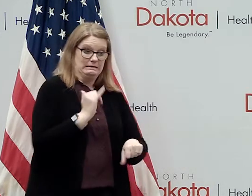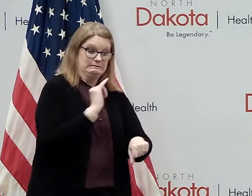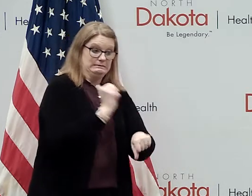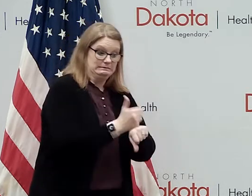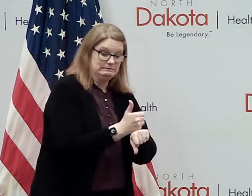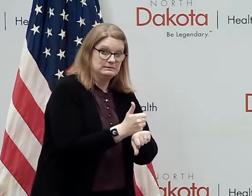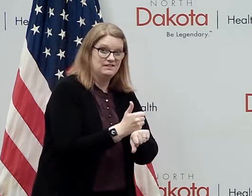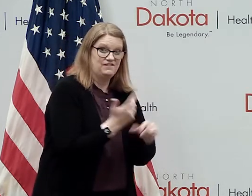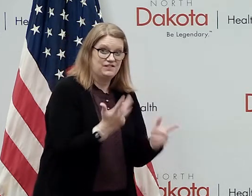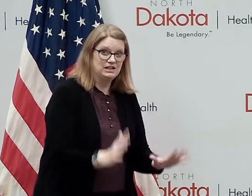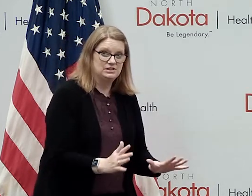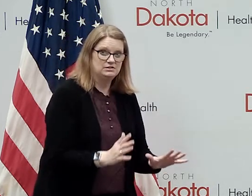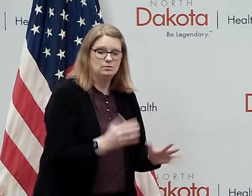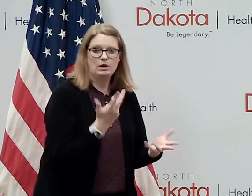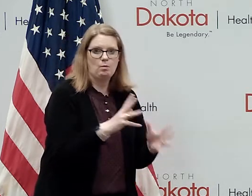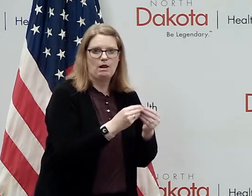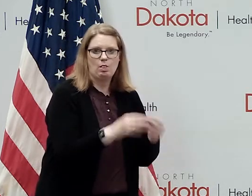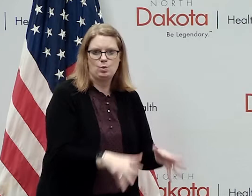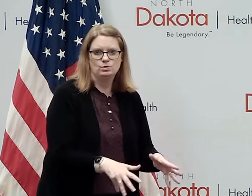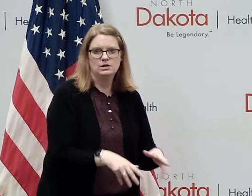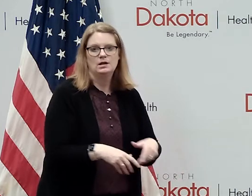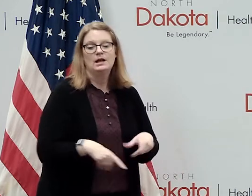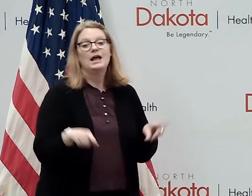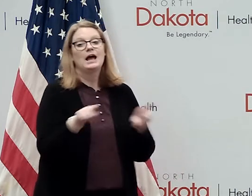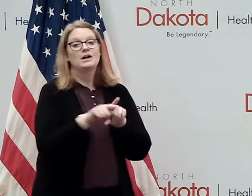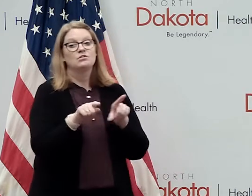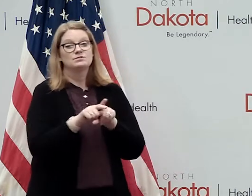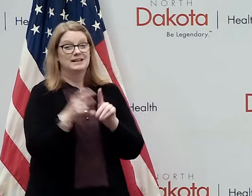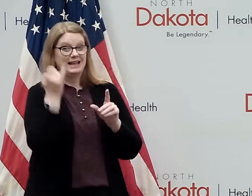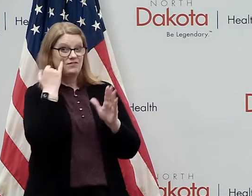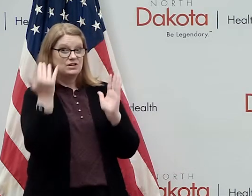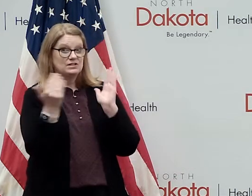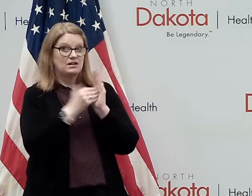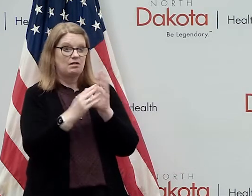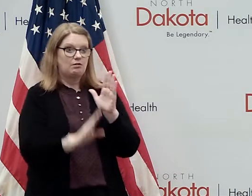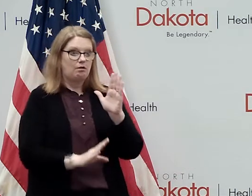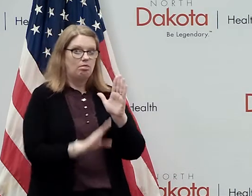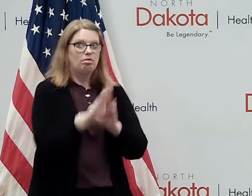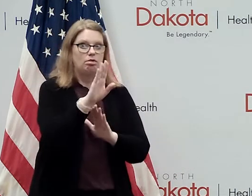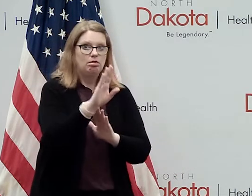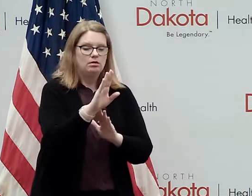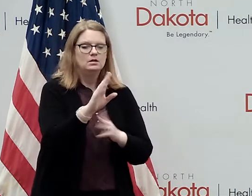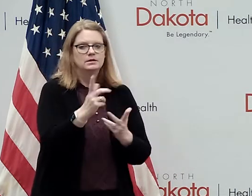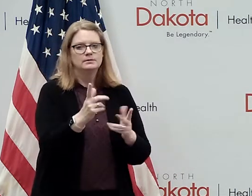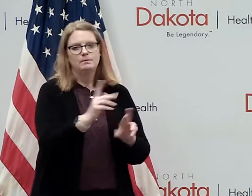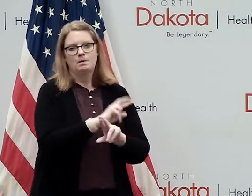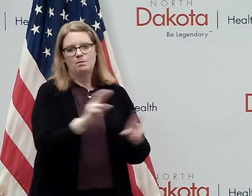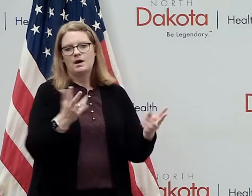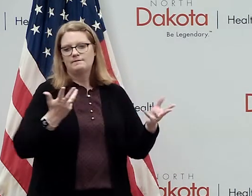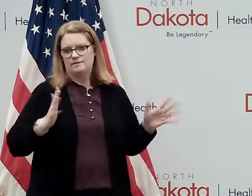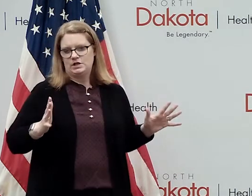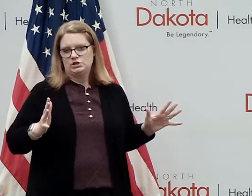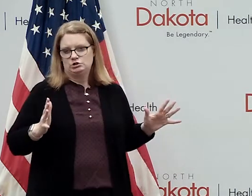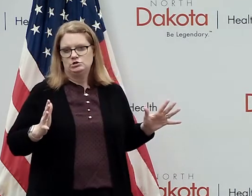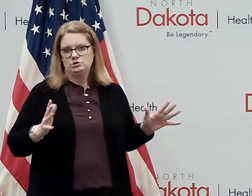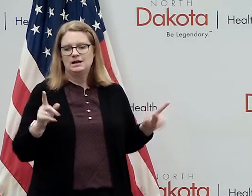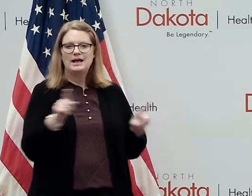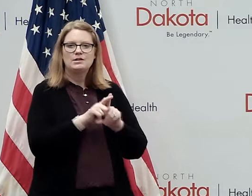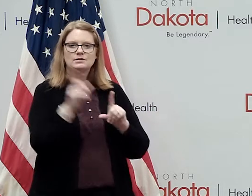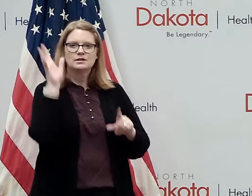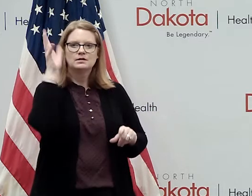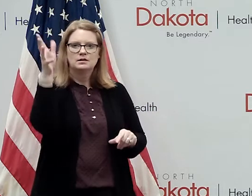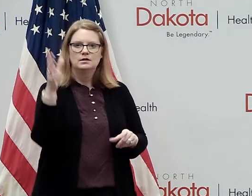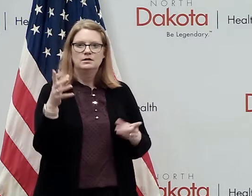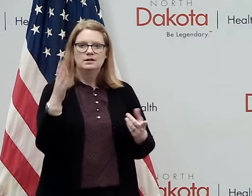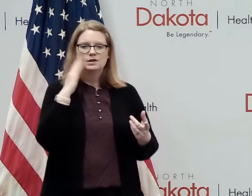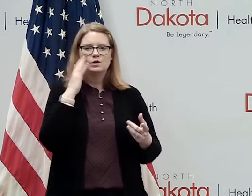going forward, two, be prepared if there's another surge, and three, begin to think long term. Even though we are third and ninth